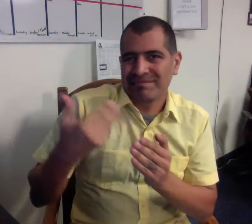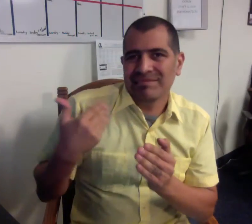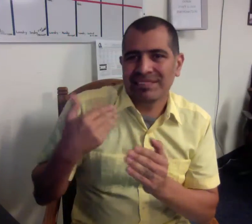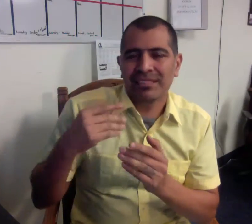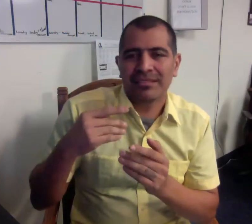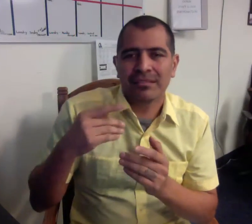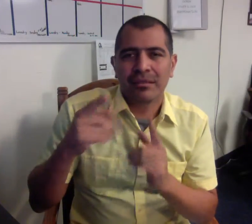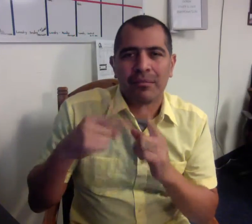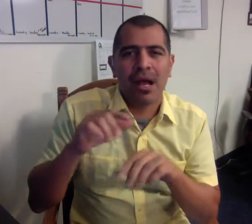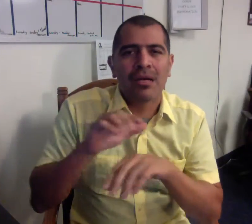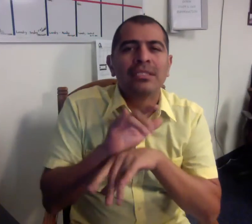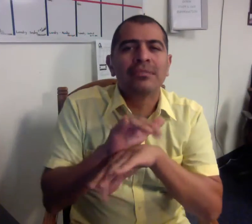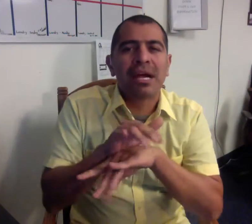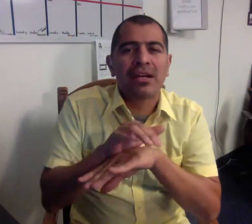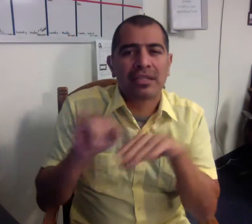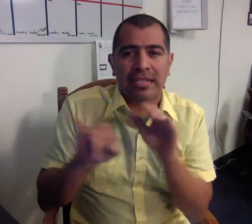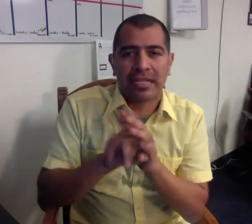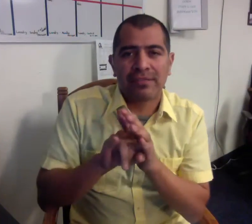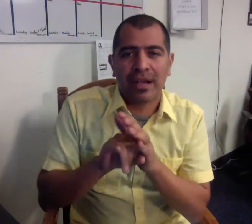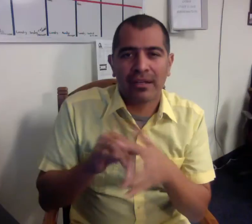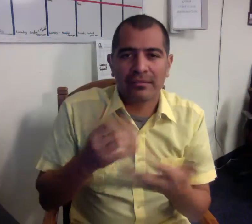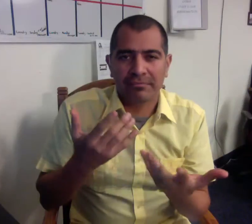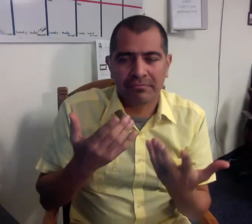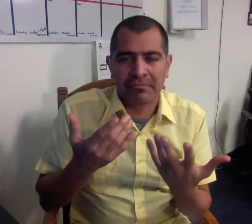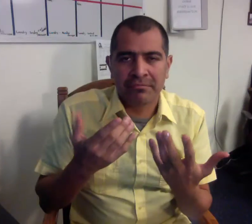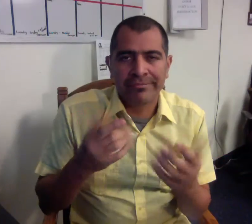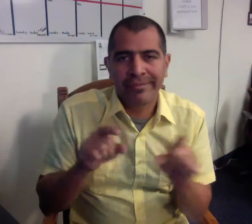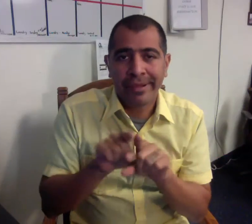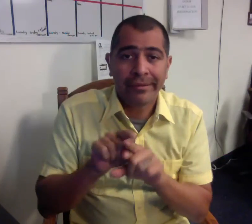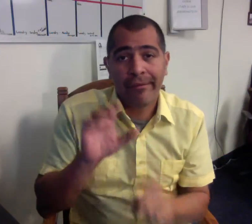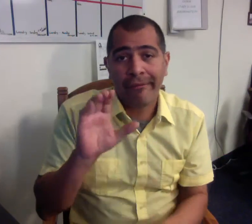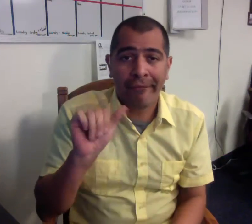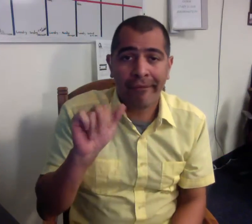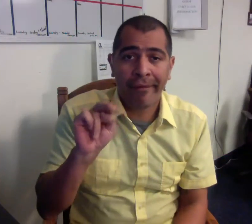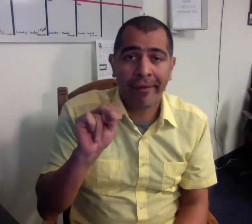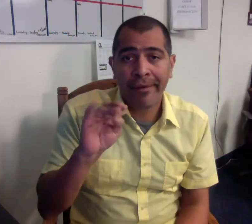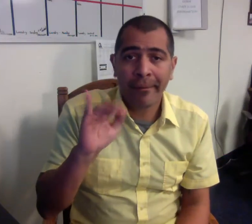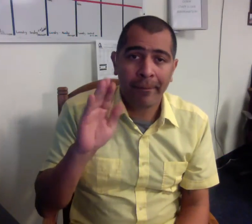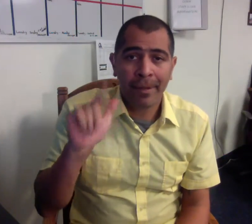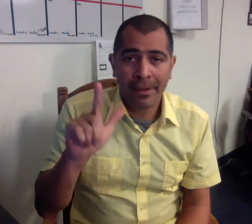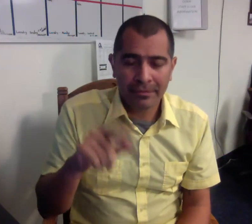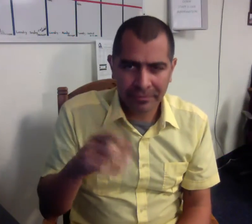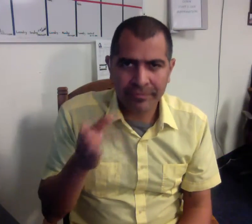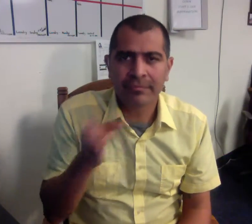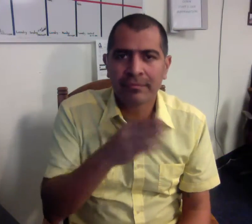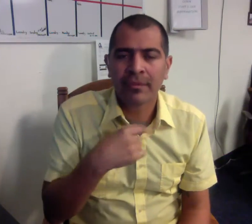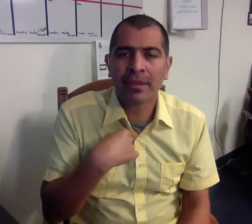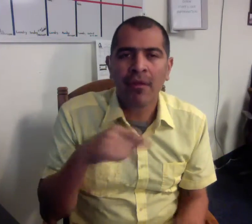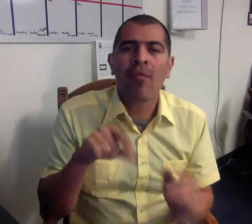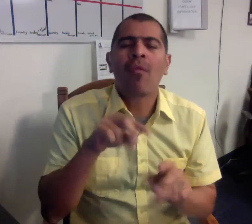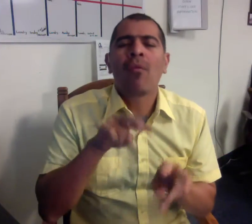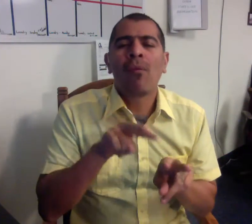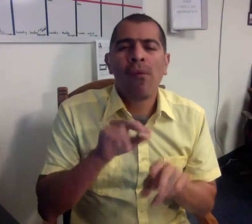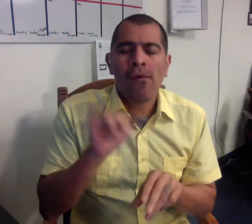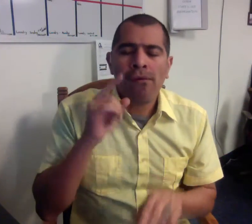Insurance was born online, which means fewer costs, which saves money. Their customers' experience is virtually painless, which saves paper, which saves